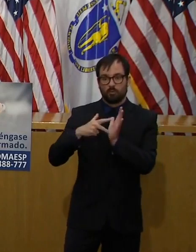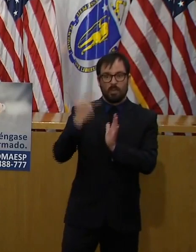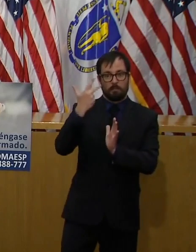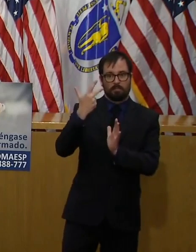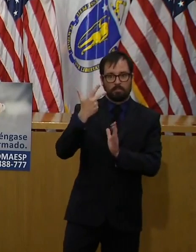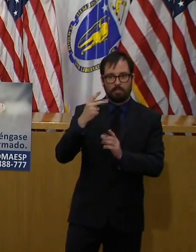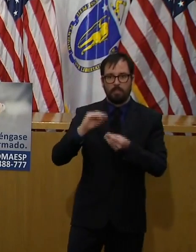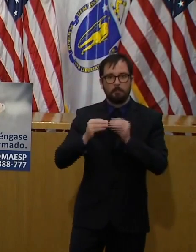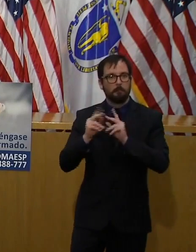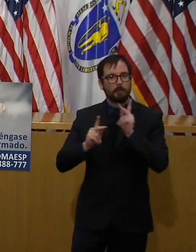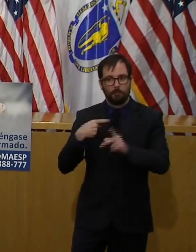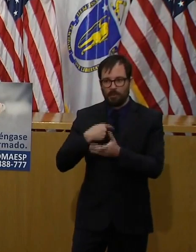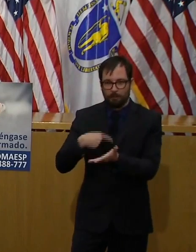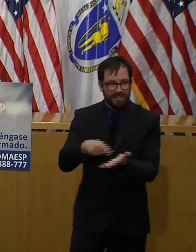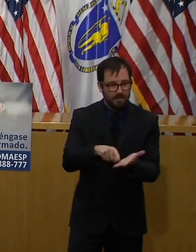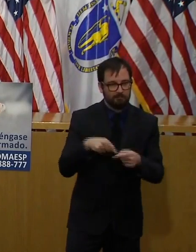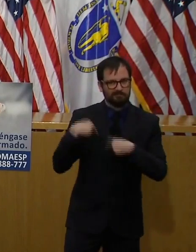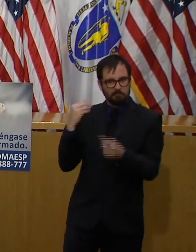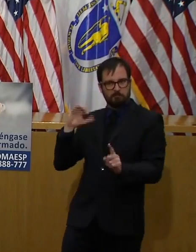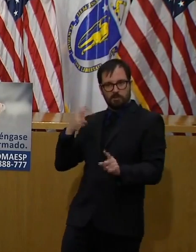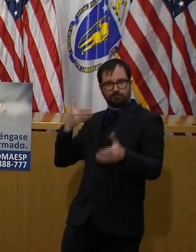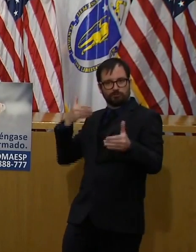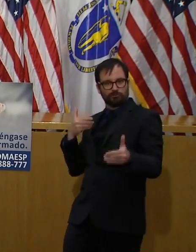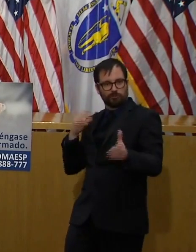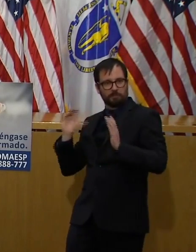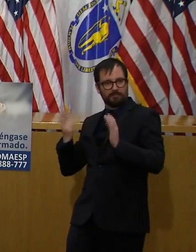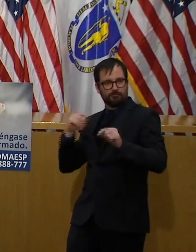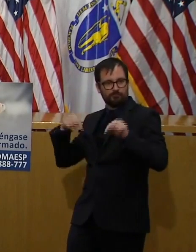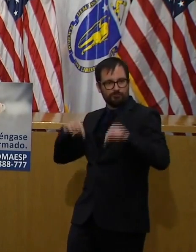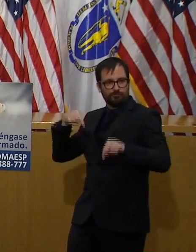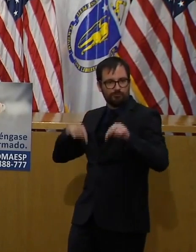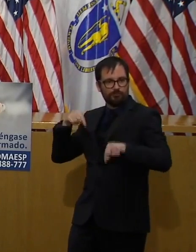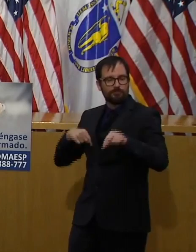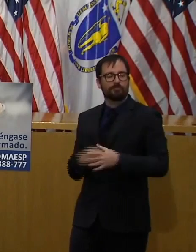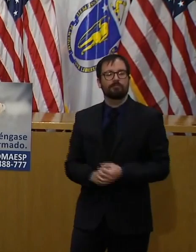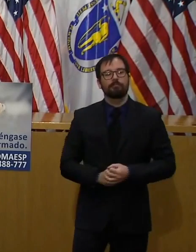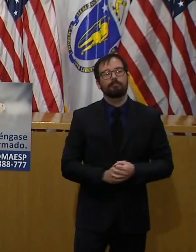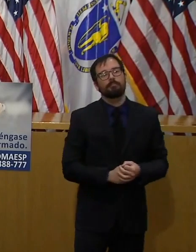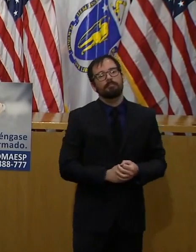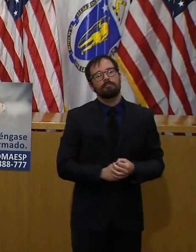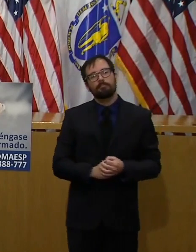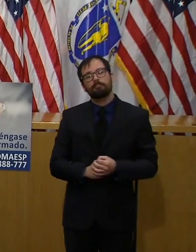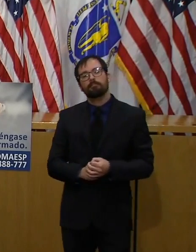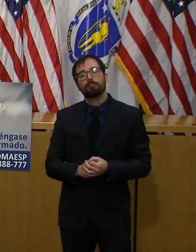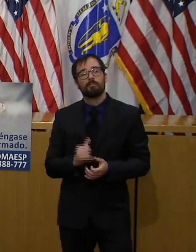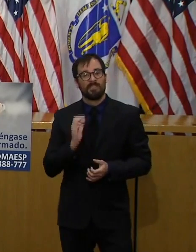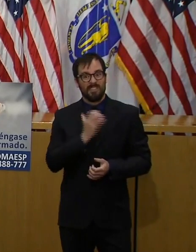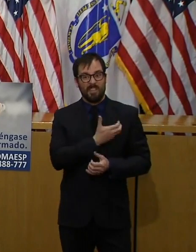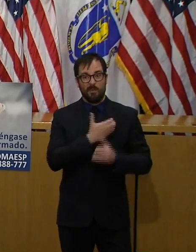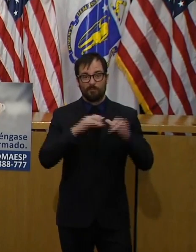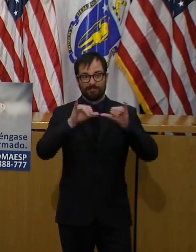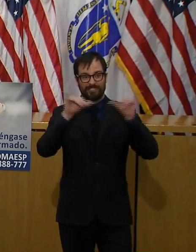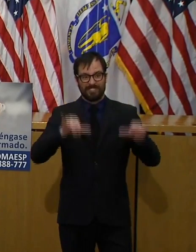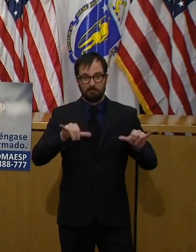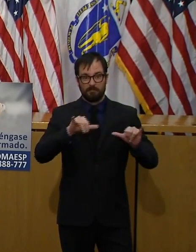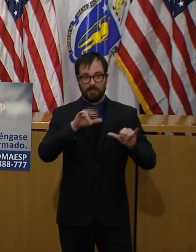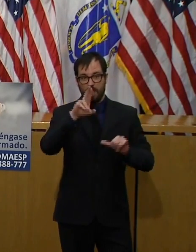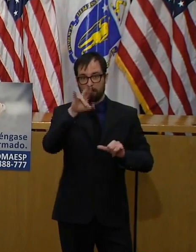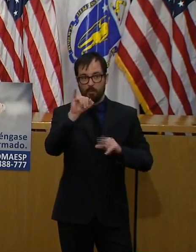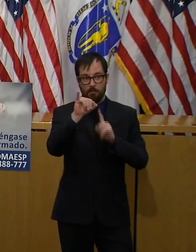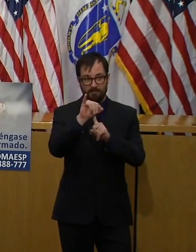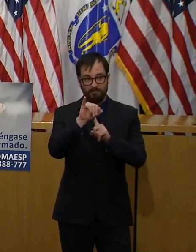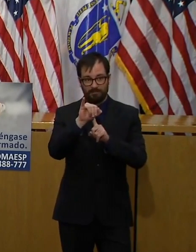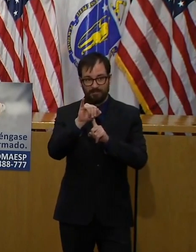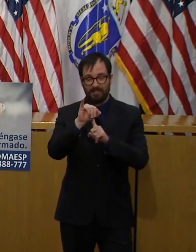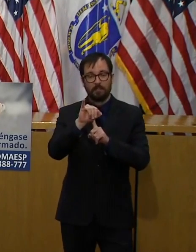unemployment system is one of the few in the country that didn't crash, thanks to previous work we did to migrate the system to the cloud. And we're